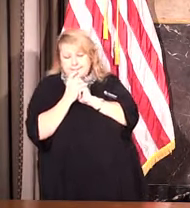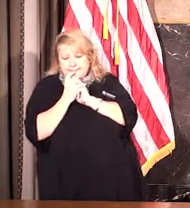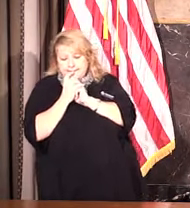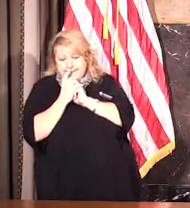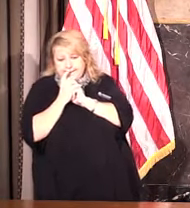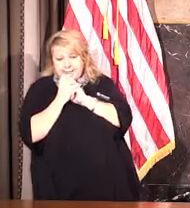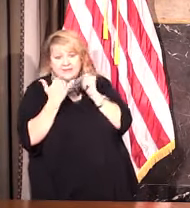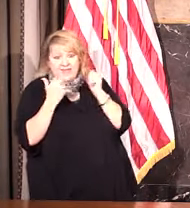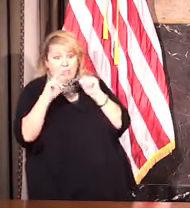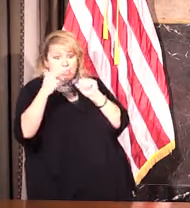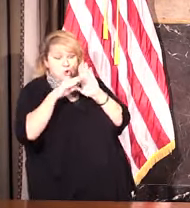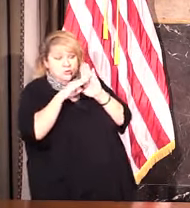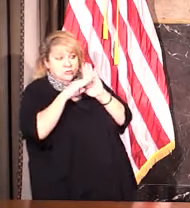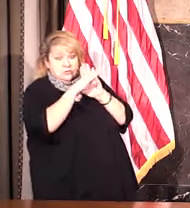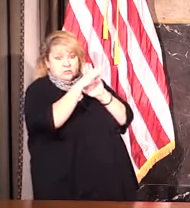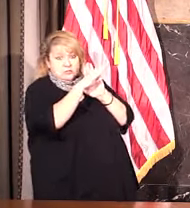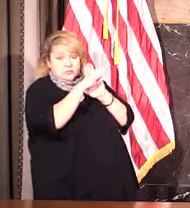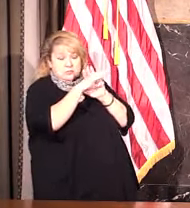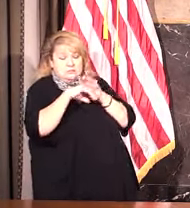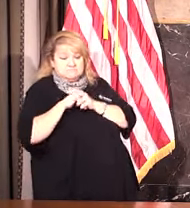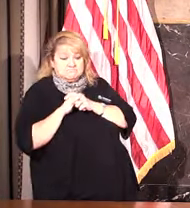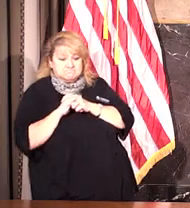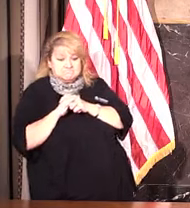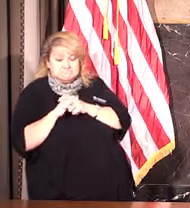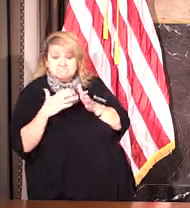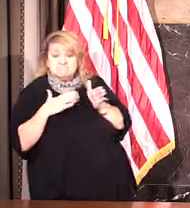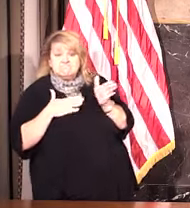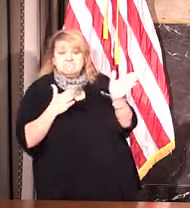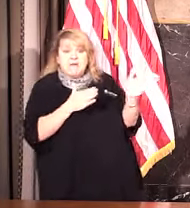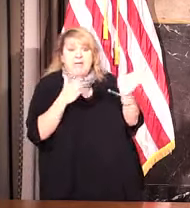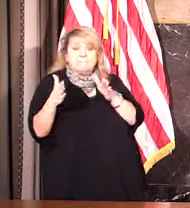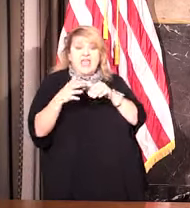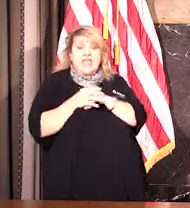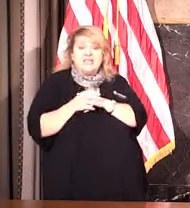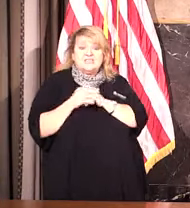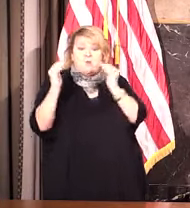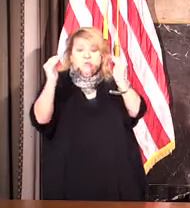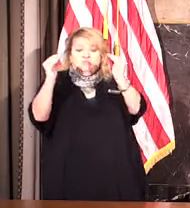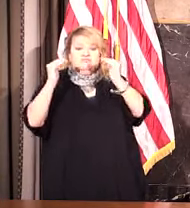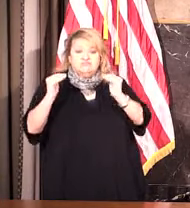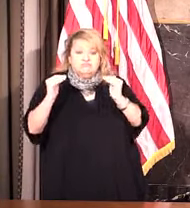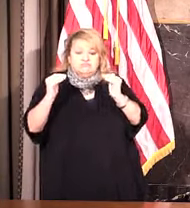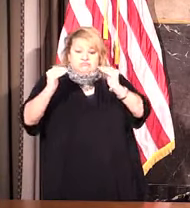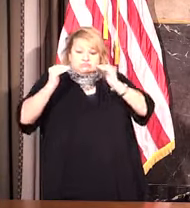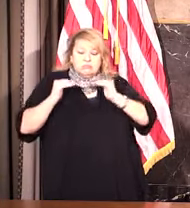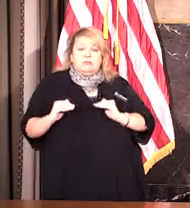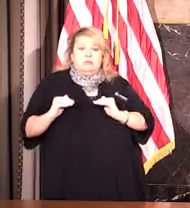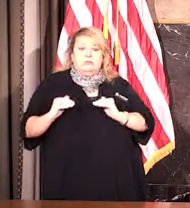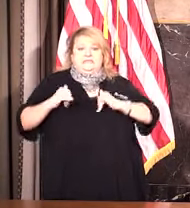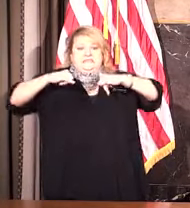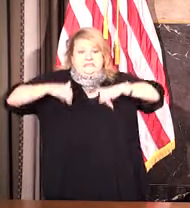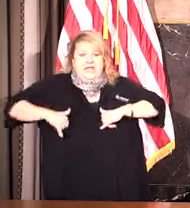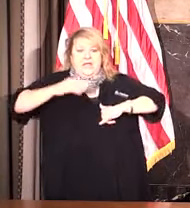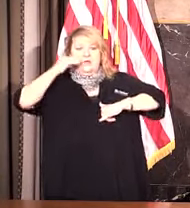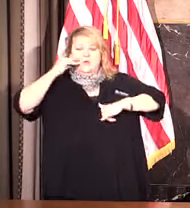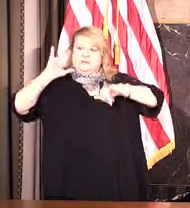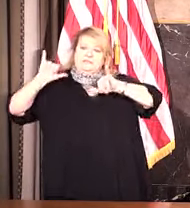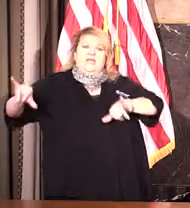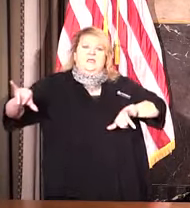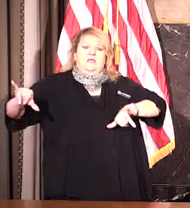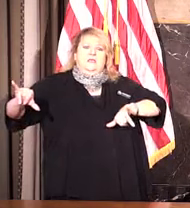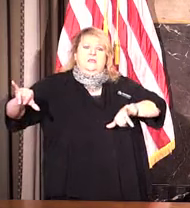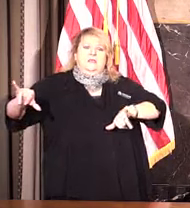going forward, it is not my intention to go all the way back to a shelter at home. We won't need to